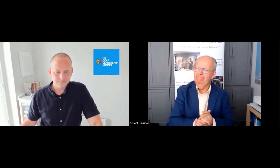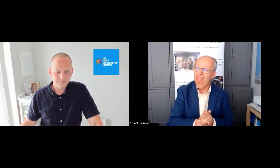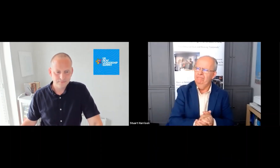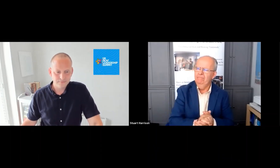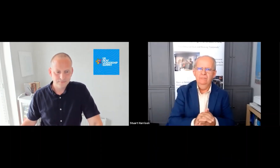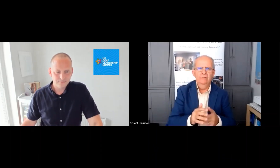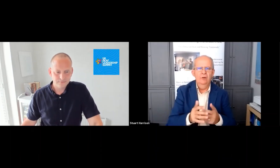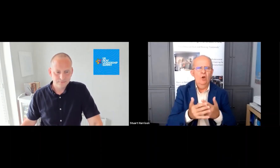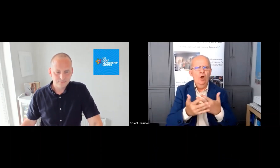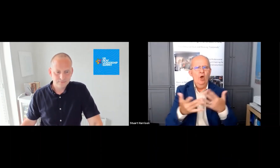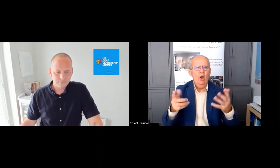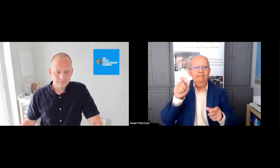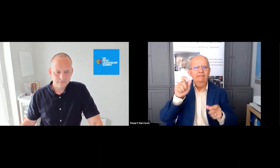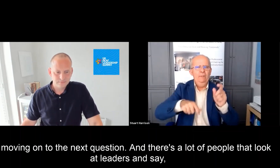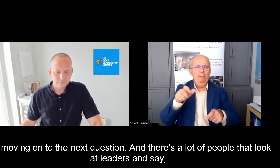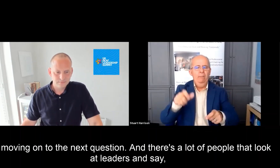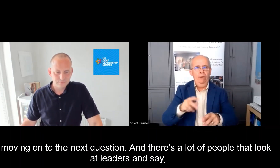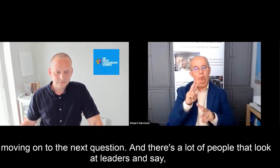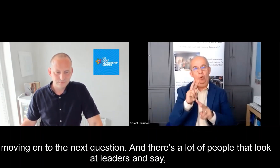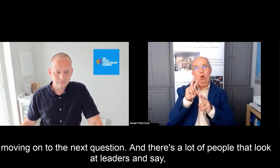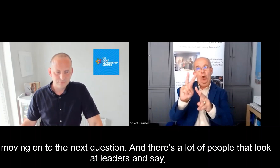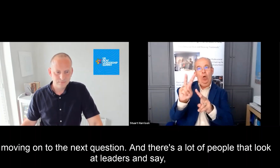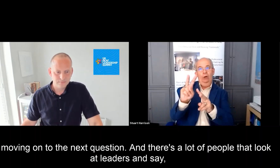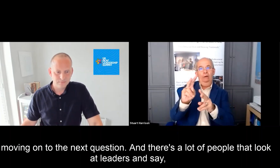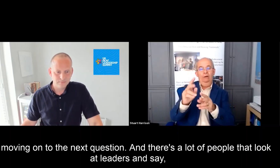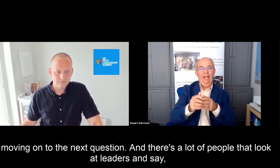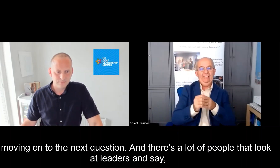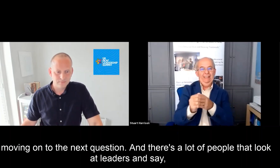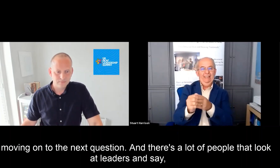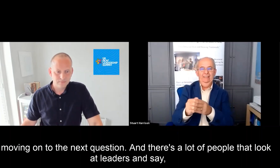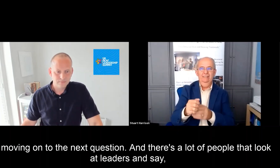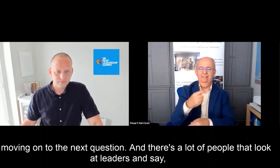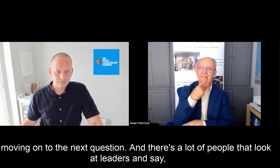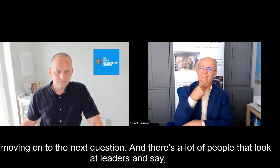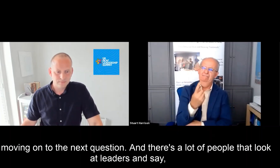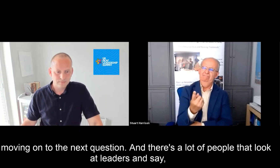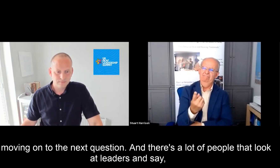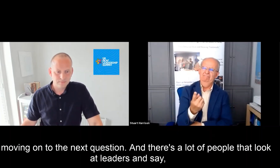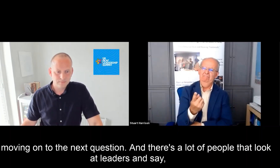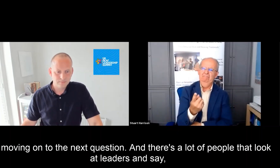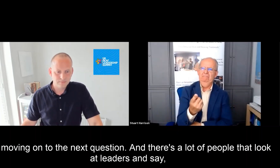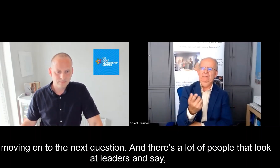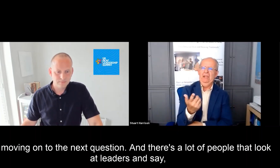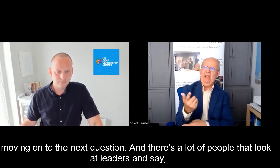So moving on to the next question. There's a lot of people that look at leaders